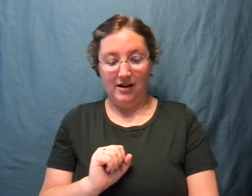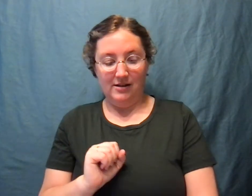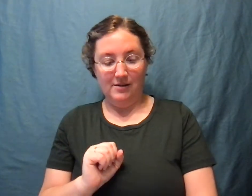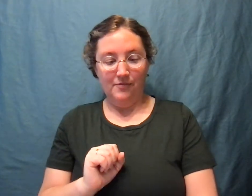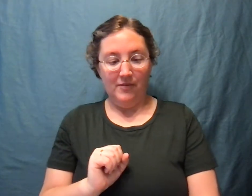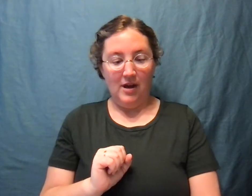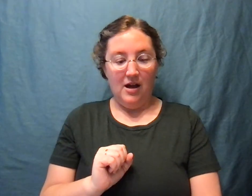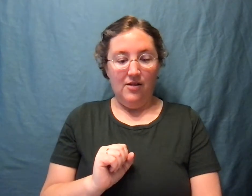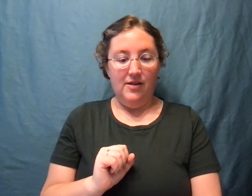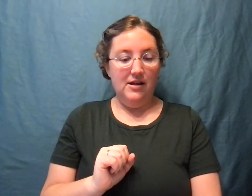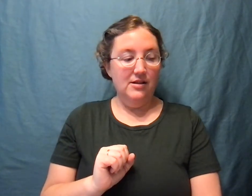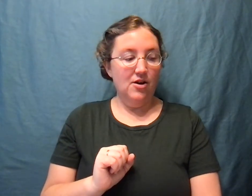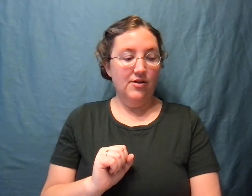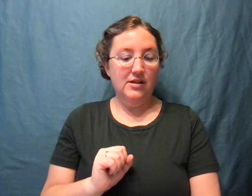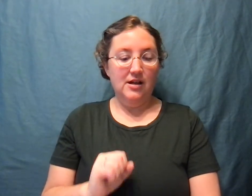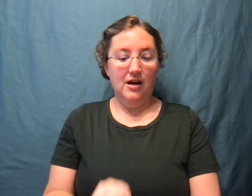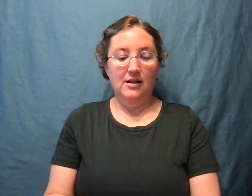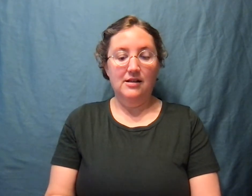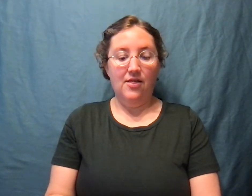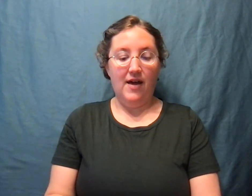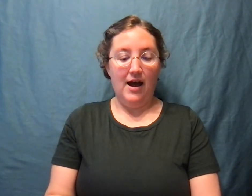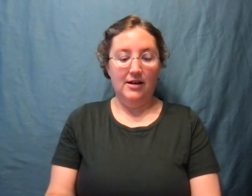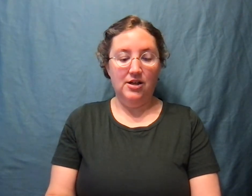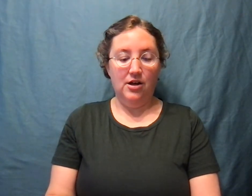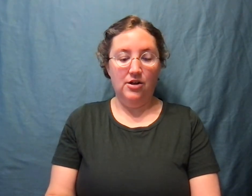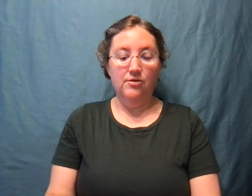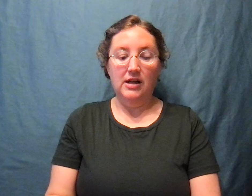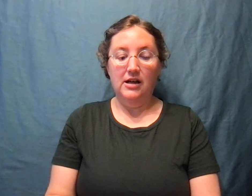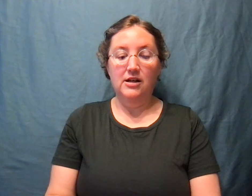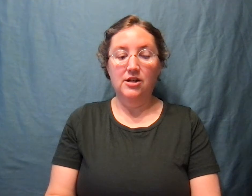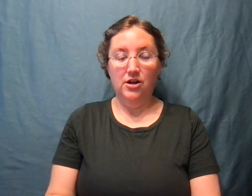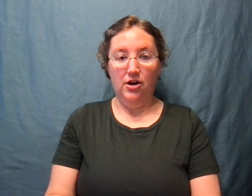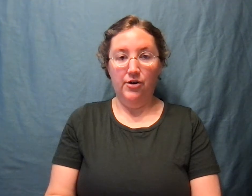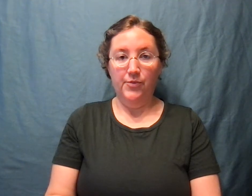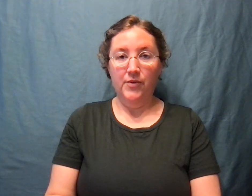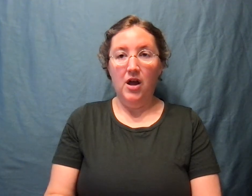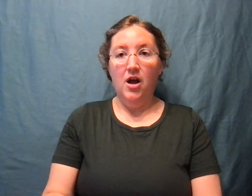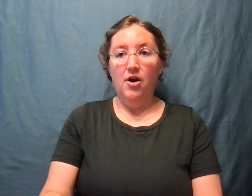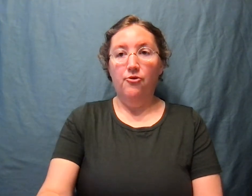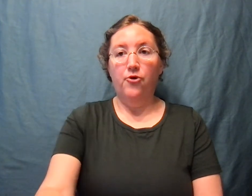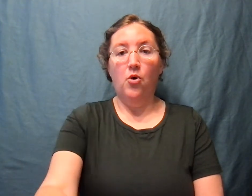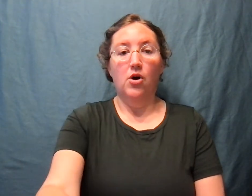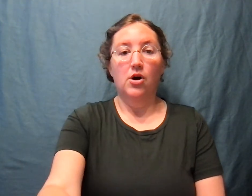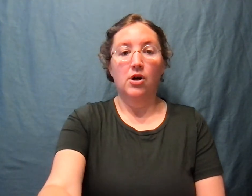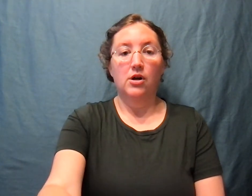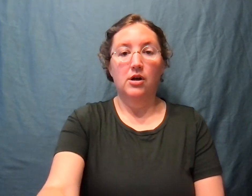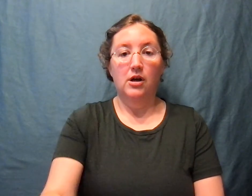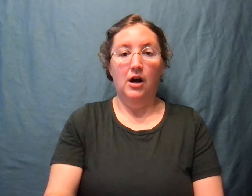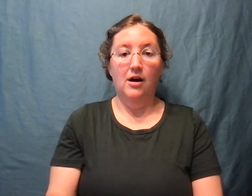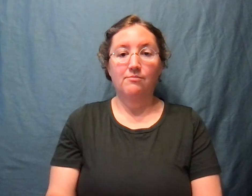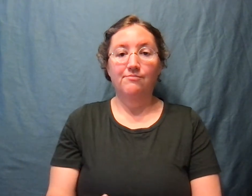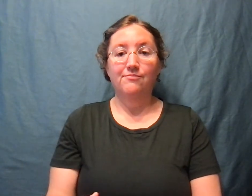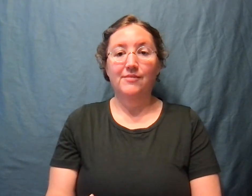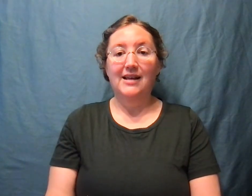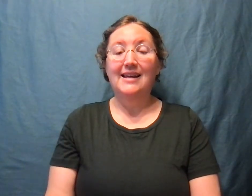signs. These are the signs that you need to know for